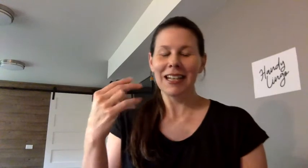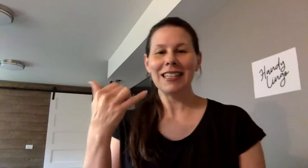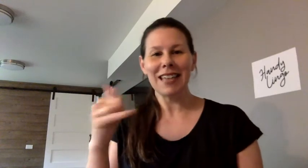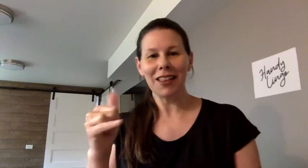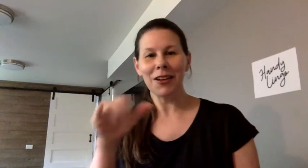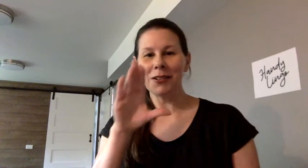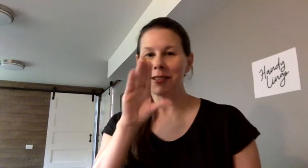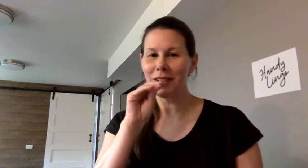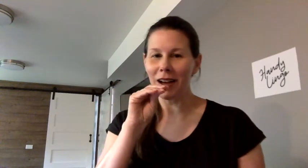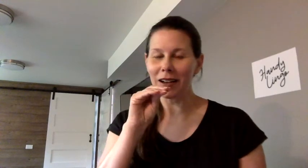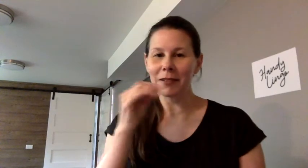Yellow duck,